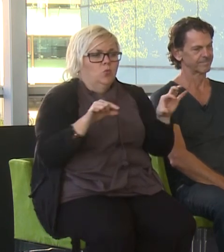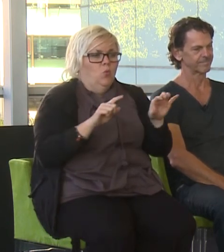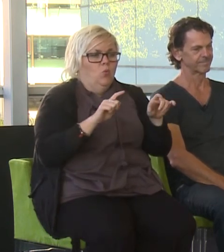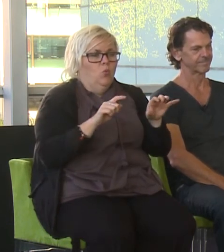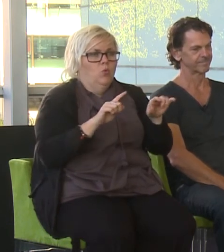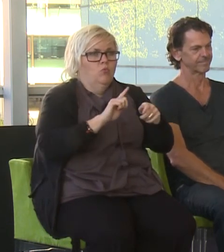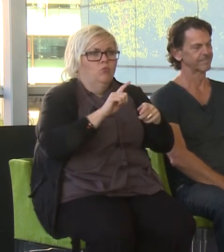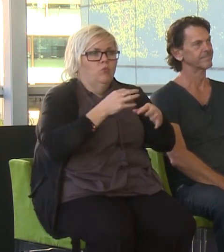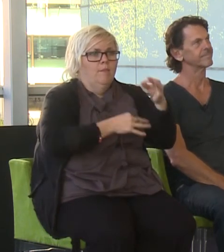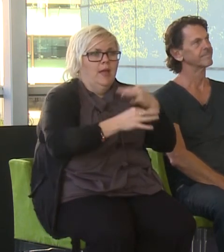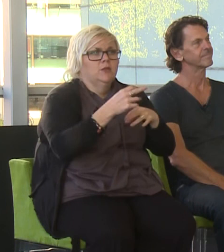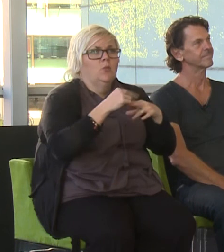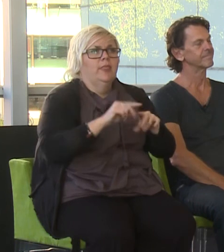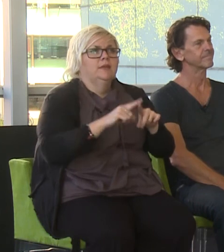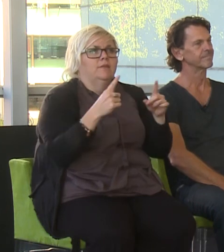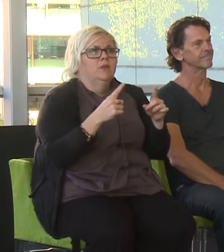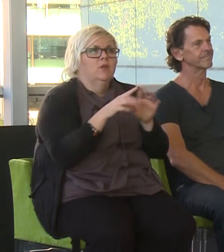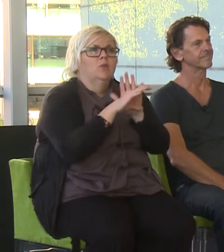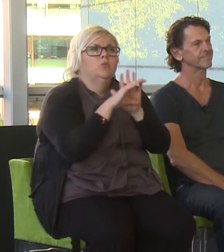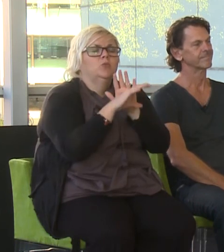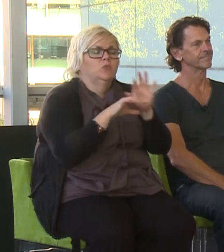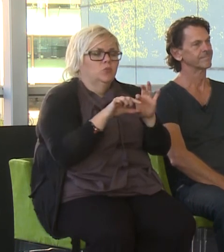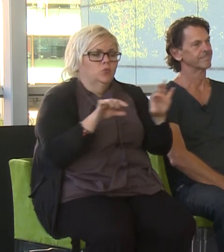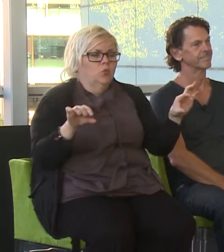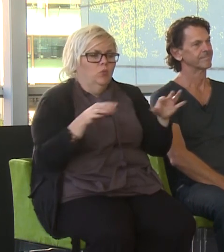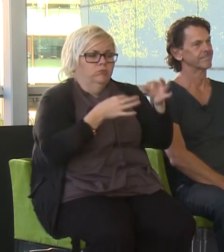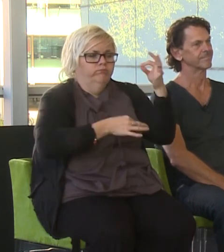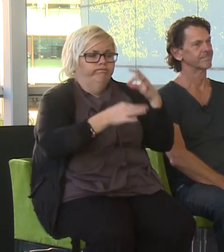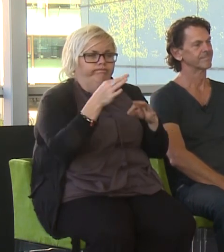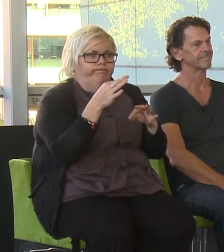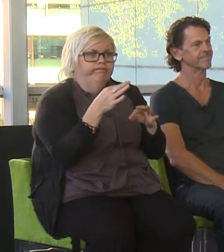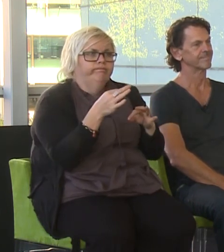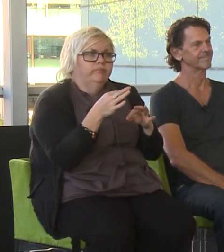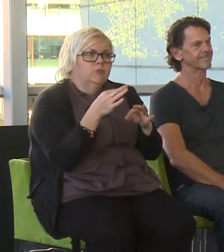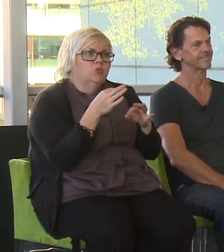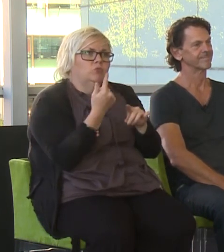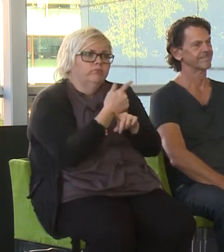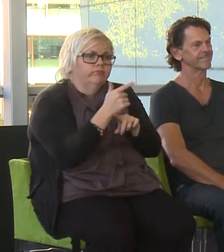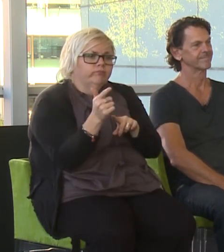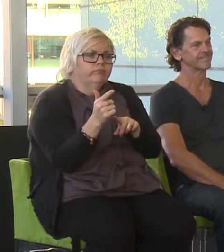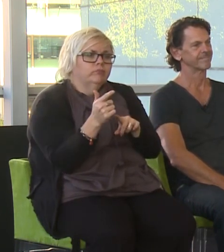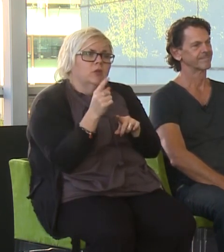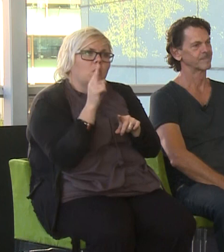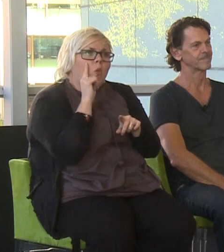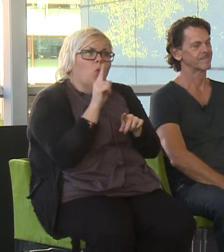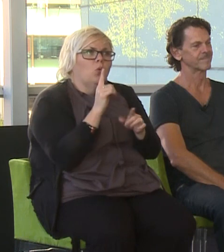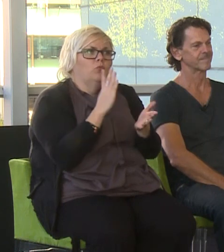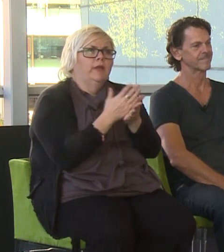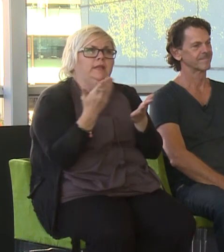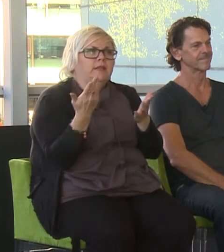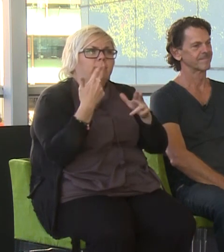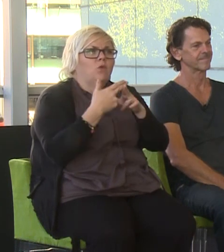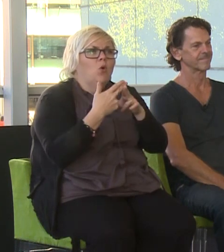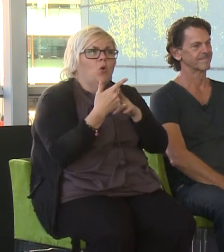sword, giving the director the control to capture the action as realistically as possible in a controlled, safe